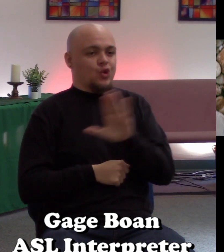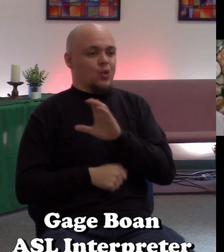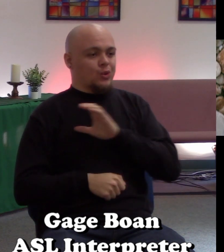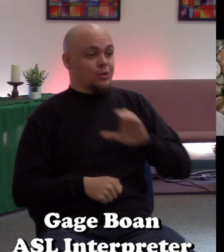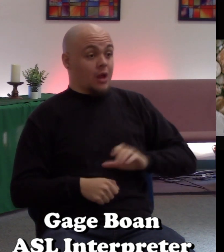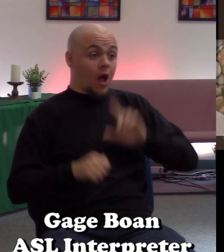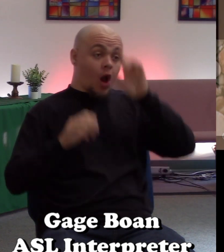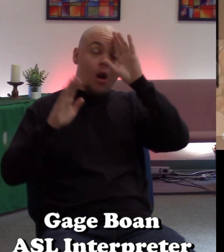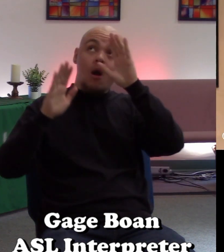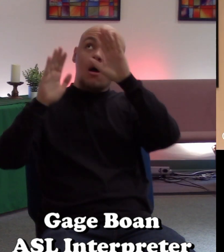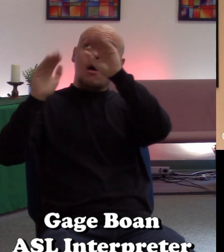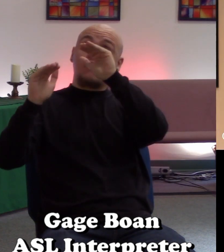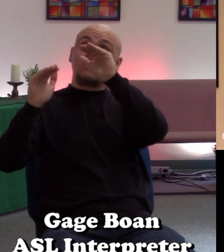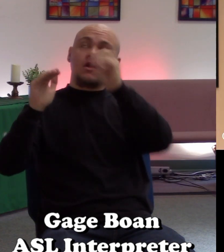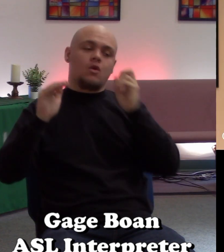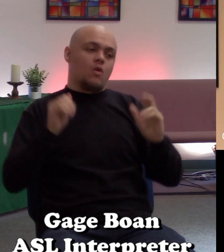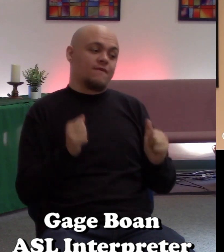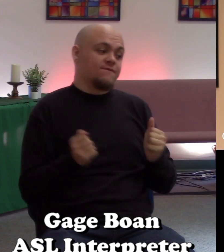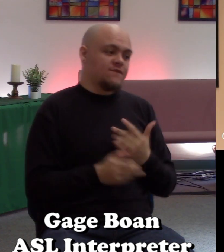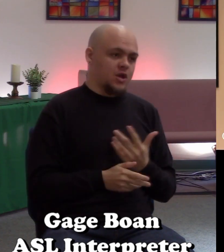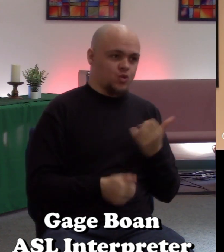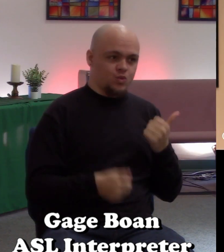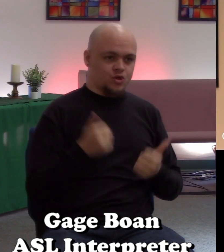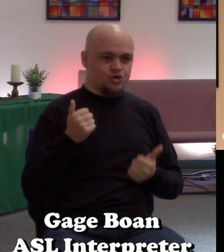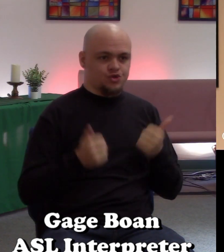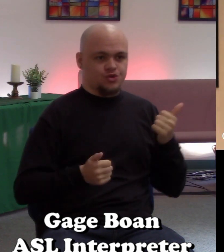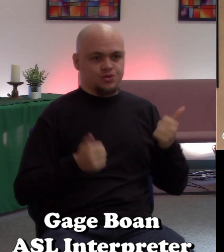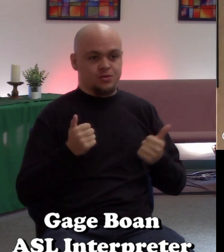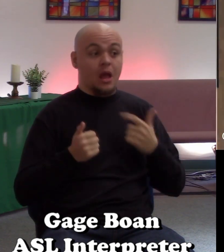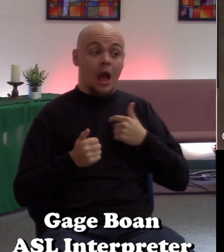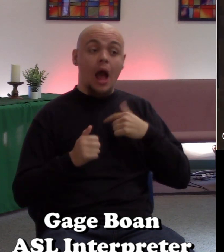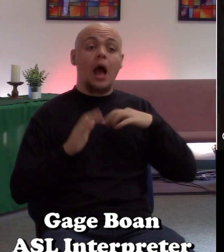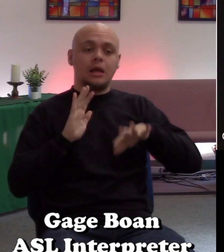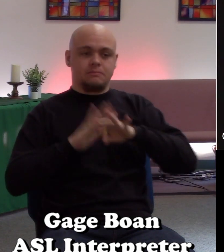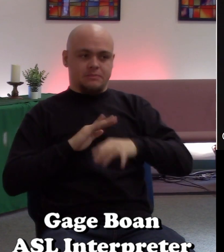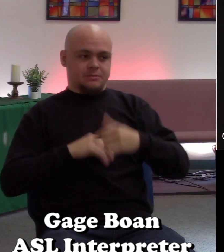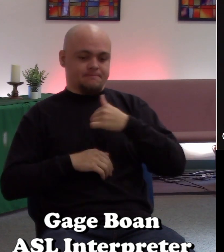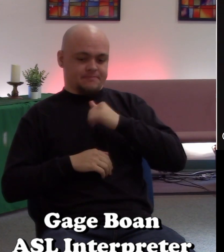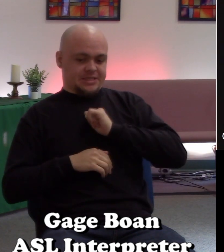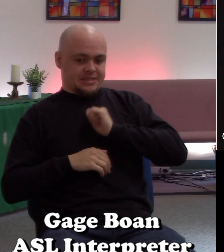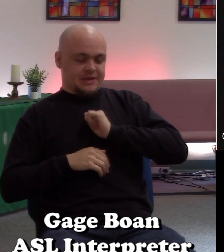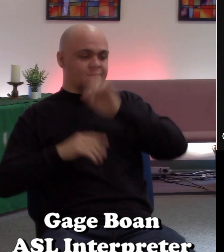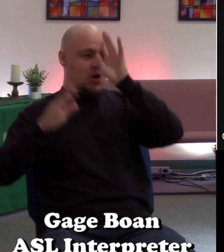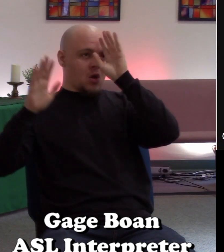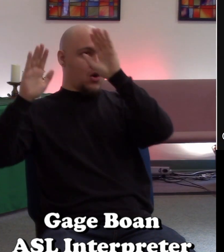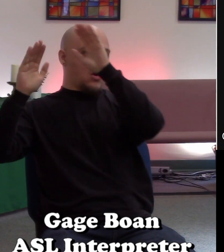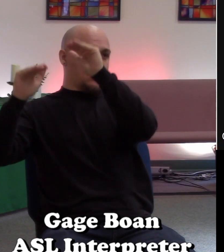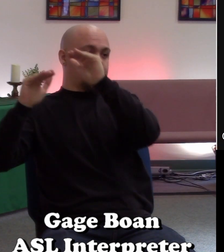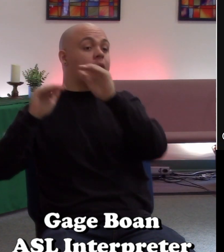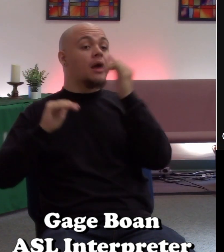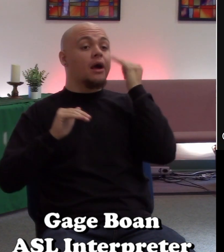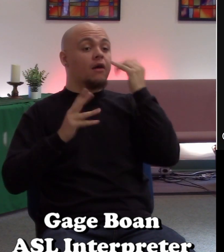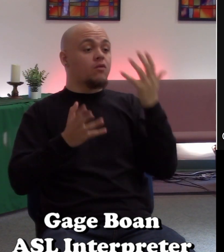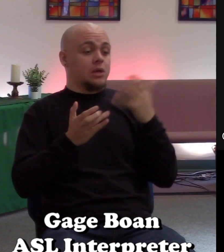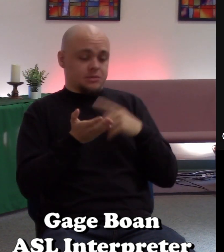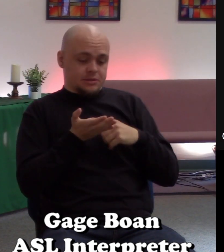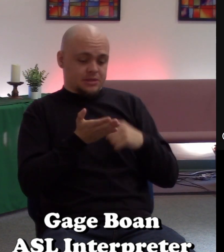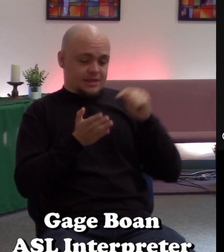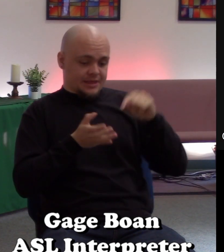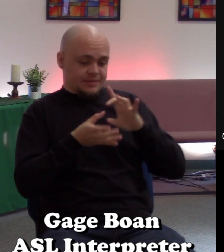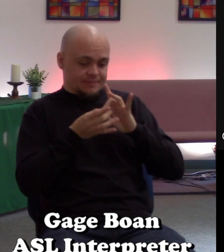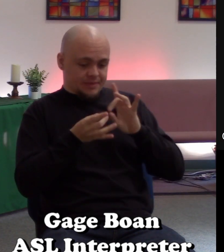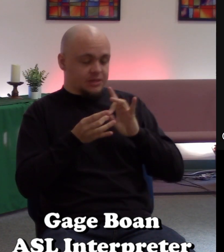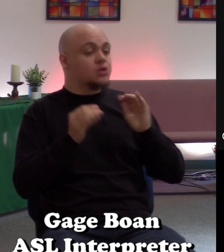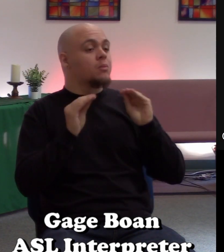Christianity or a fearful Christianity? And I choose hope. Again, you can contact us if you'd like to discuss this message more.